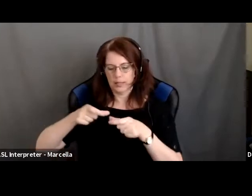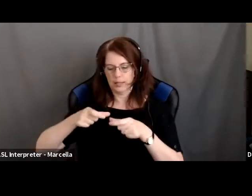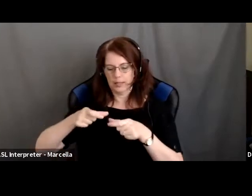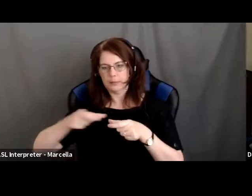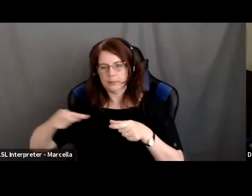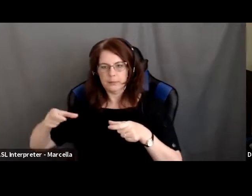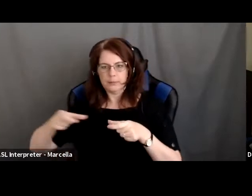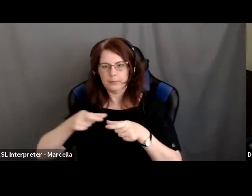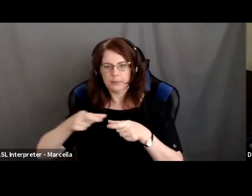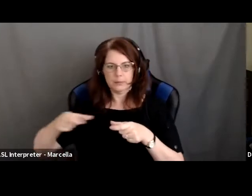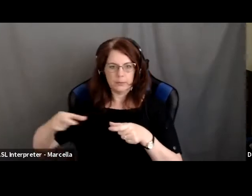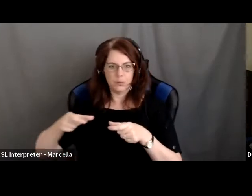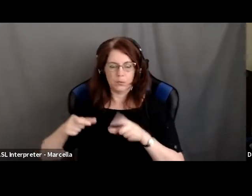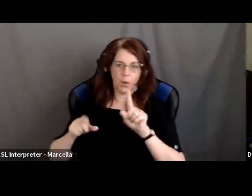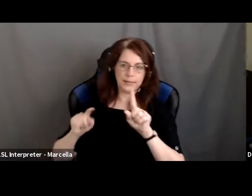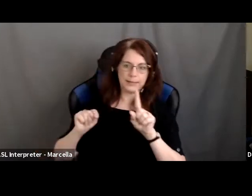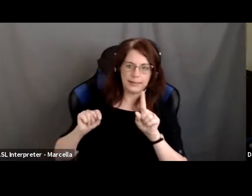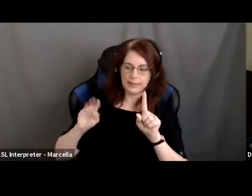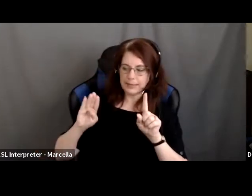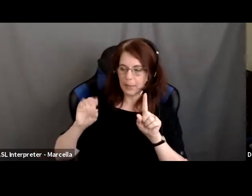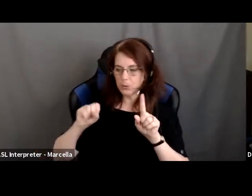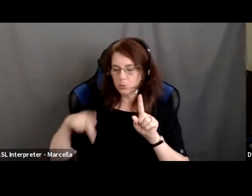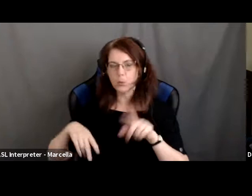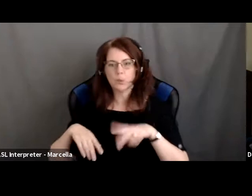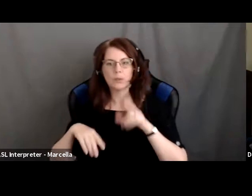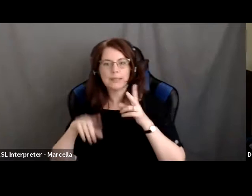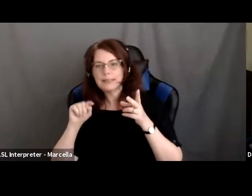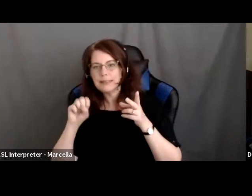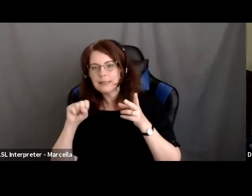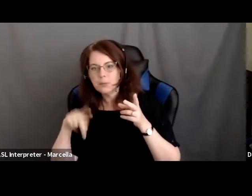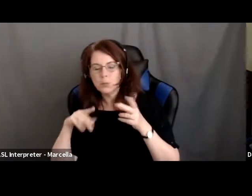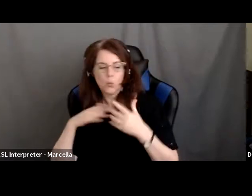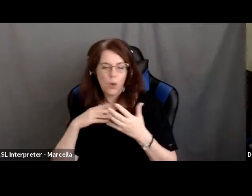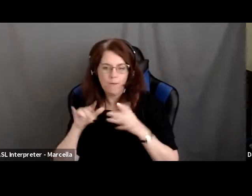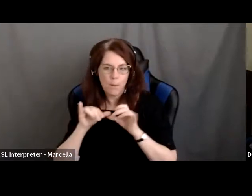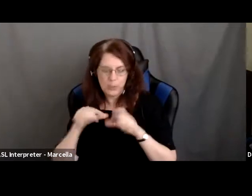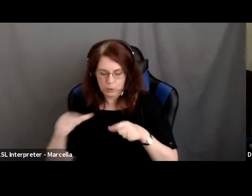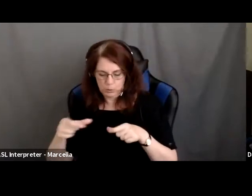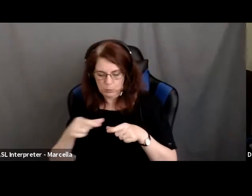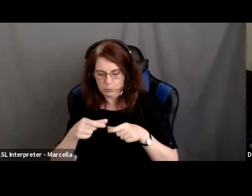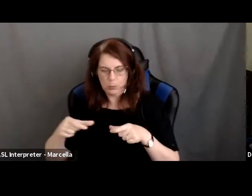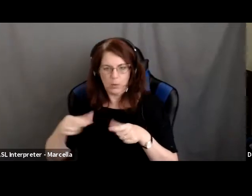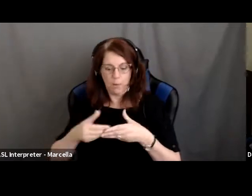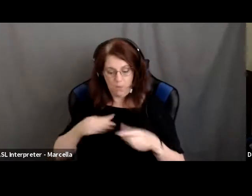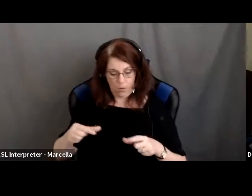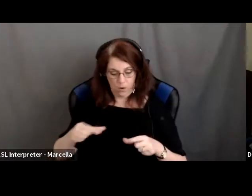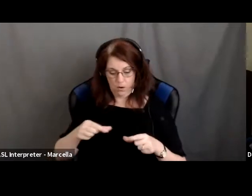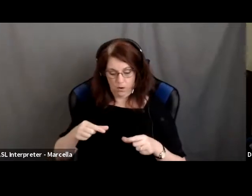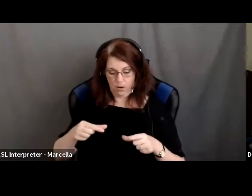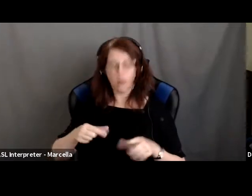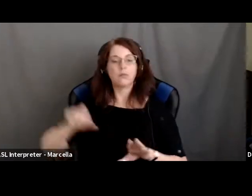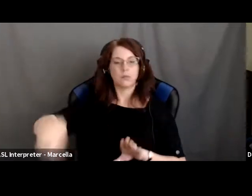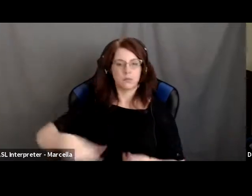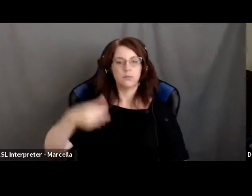so that you can get a tablespoon, a teaspoon, whatever the measurement is that you need. So you adjust it ahead of time, and you don't have